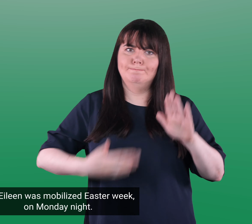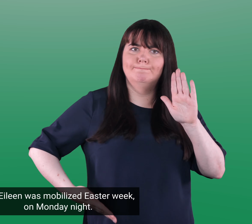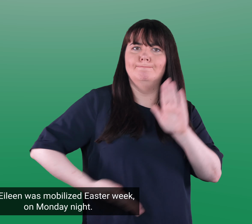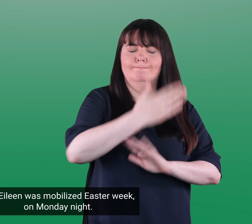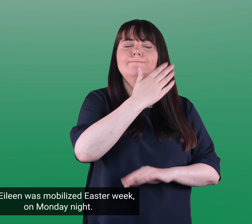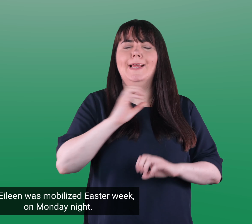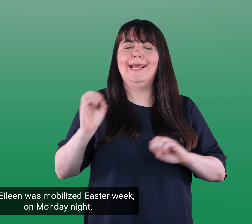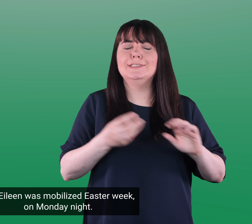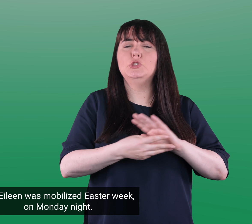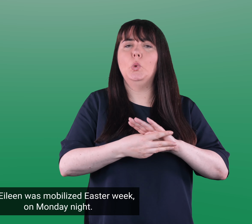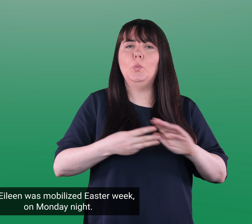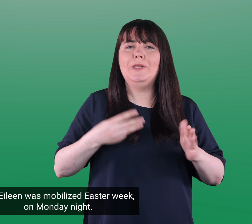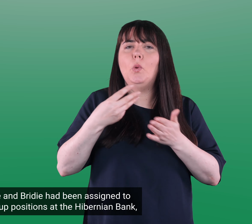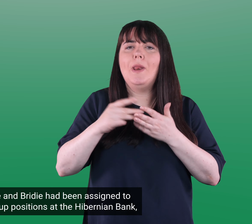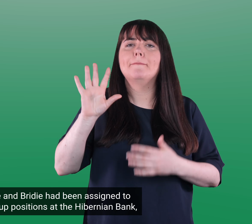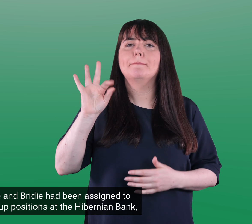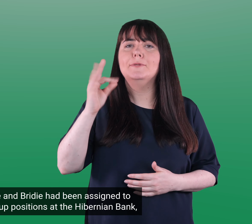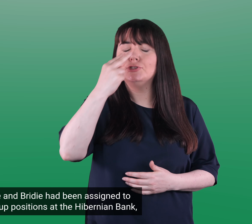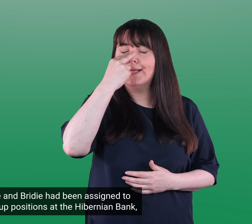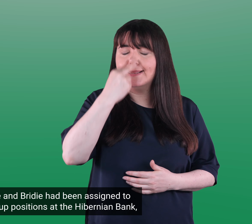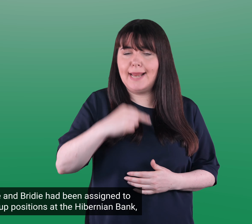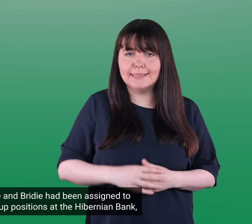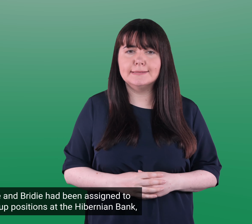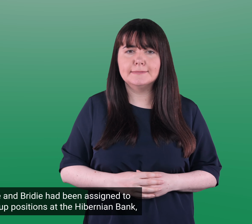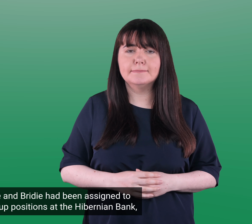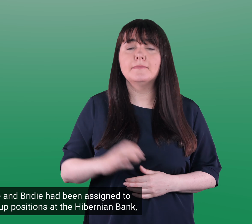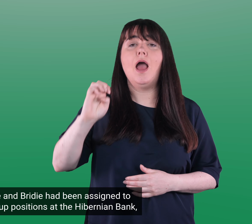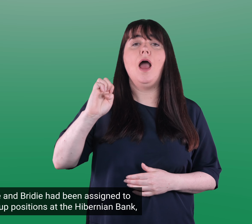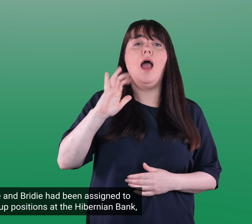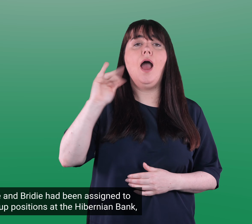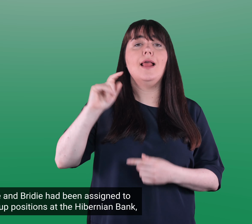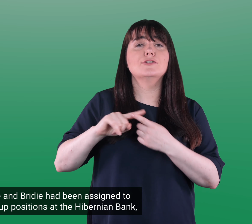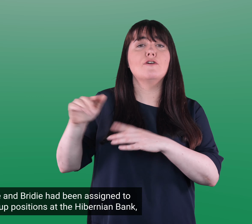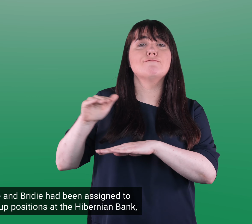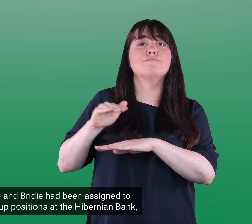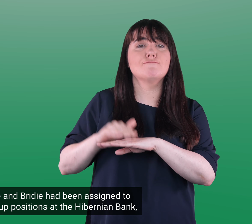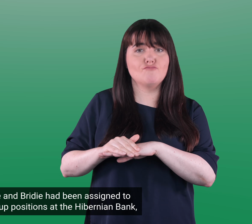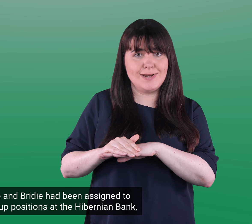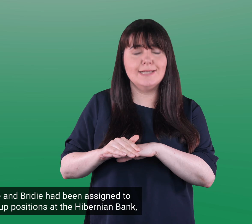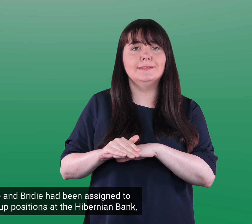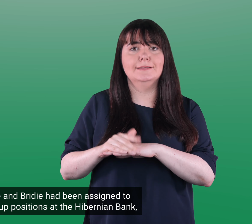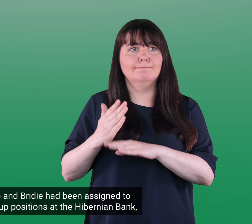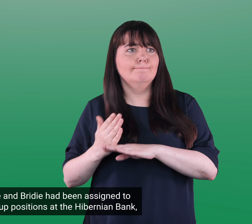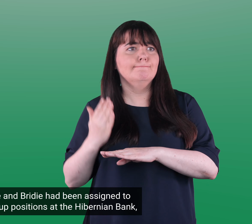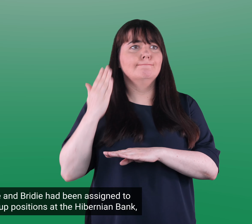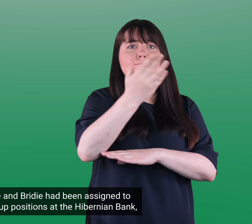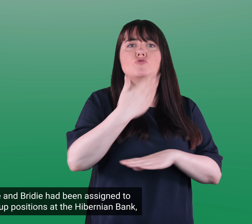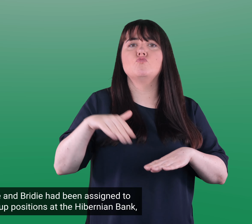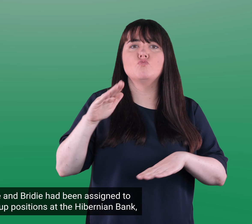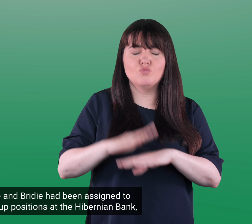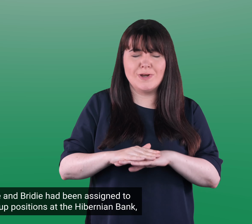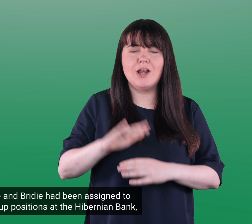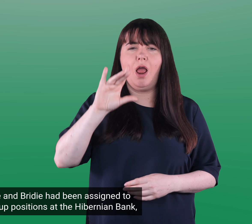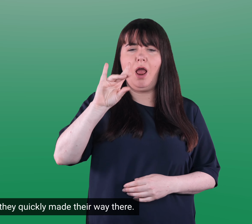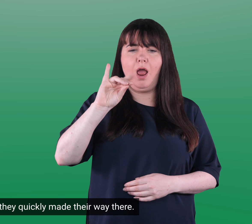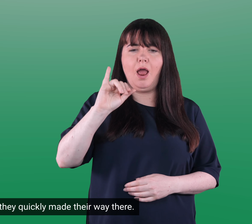Monday night. She and Bridie had been assigned to take up positions at the Hibernian Bank, and they quickly